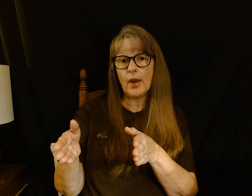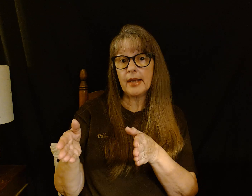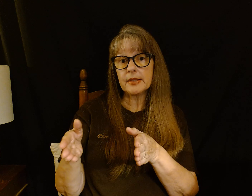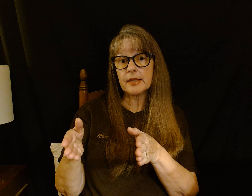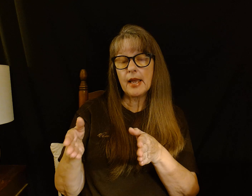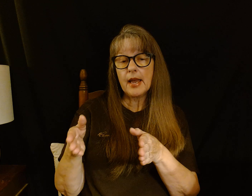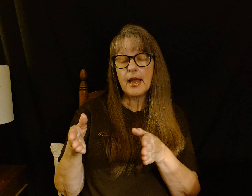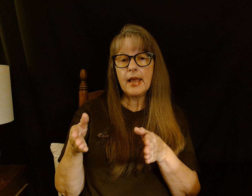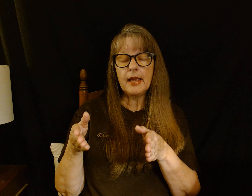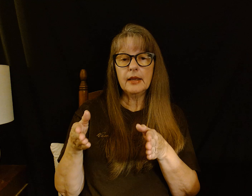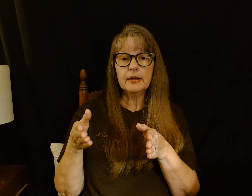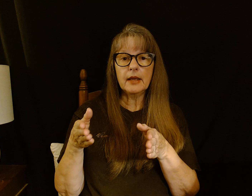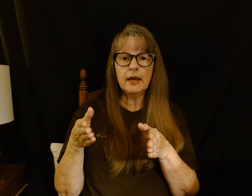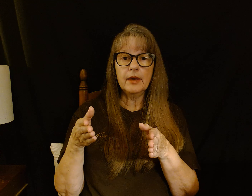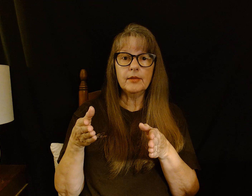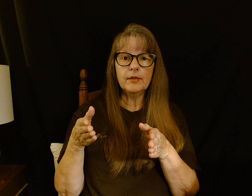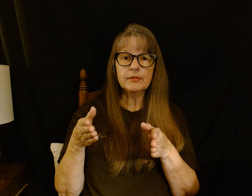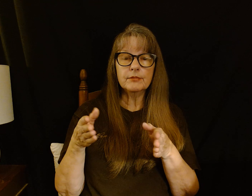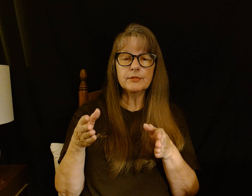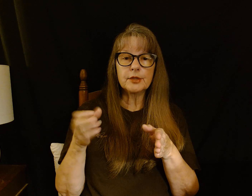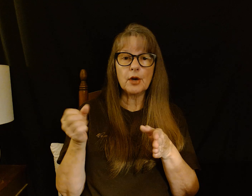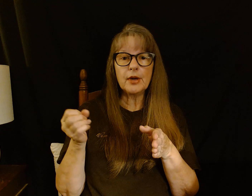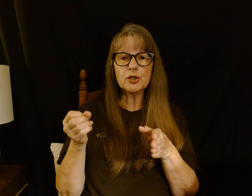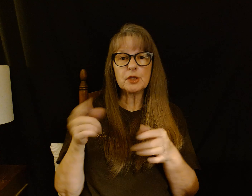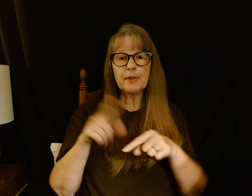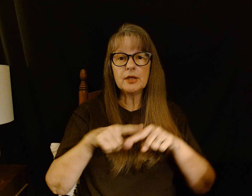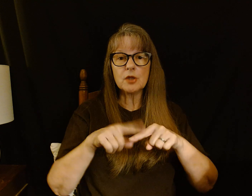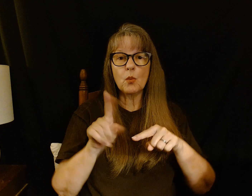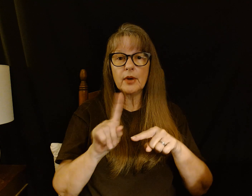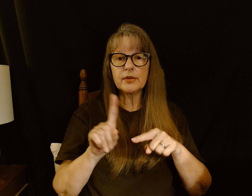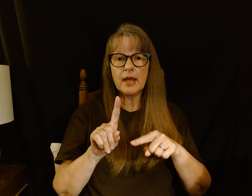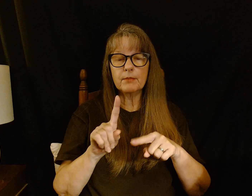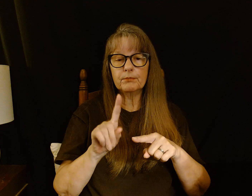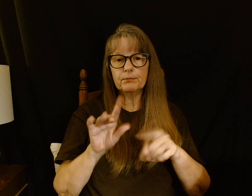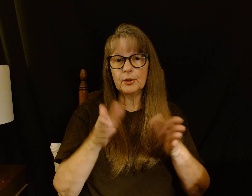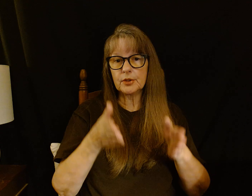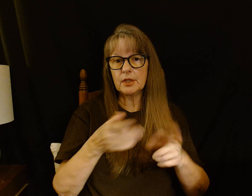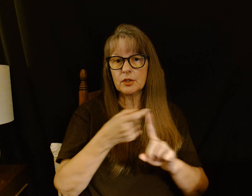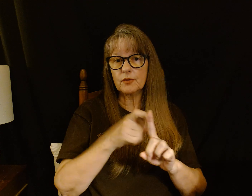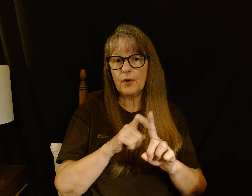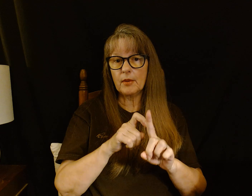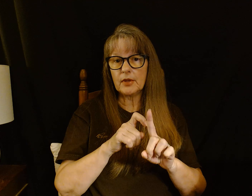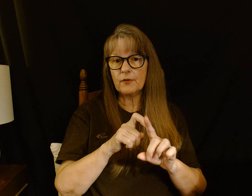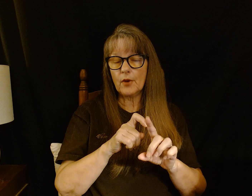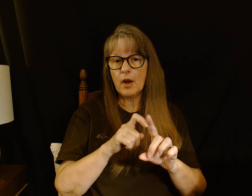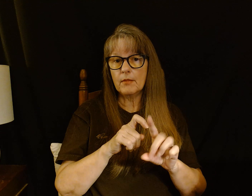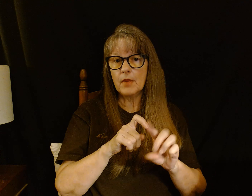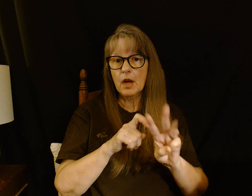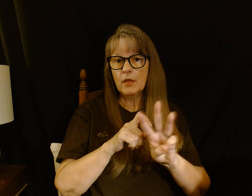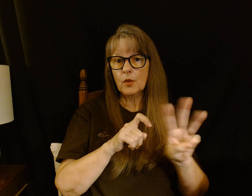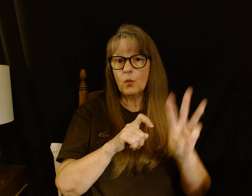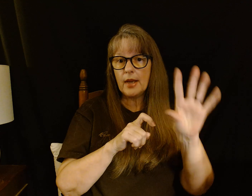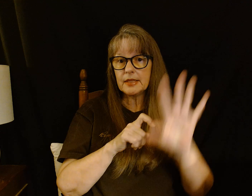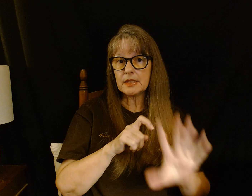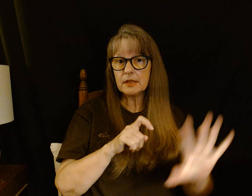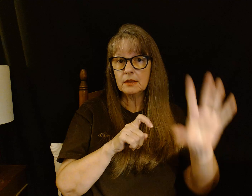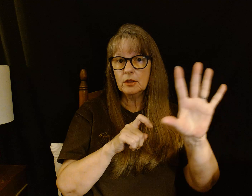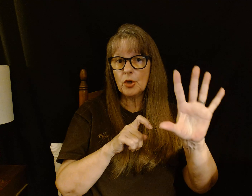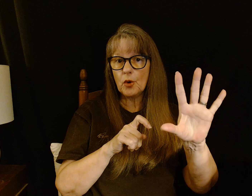ways. And so it just depends on where that person is from. Are they from the West in